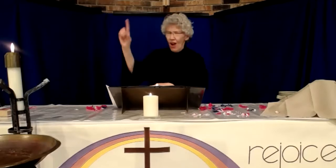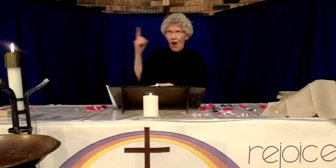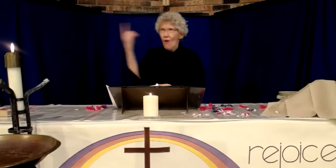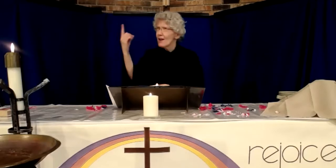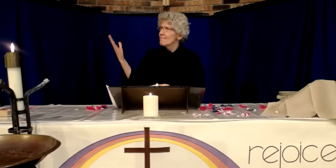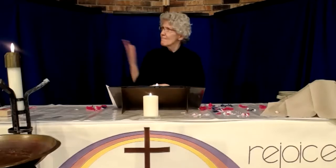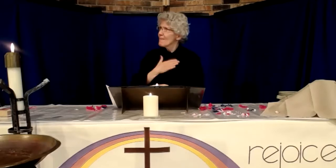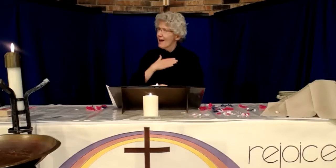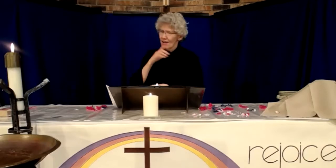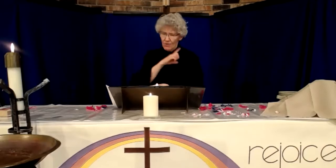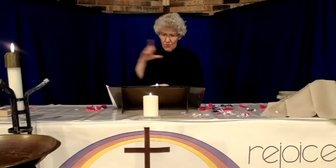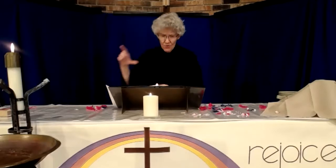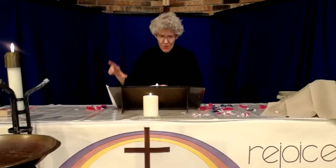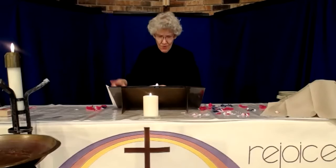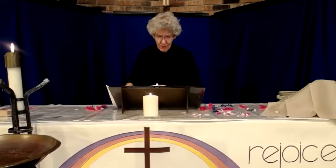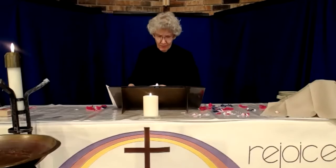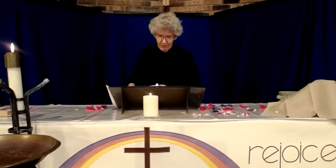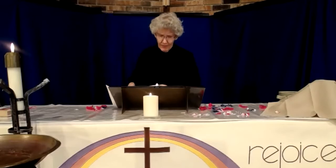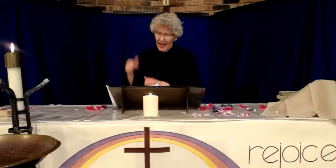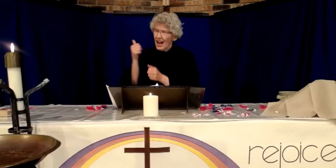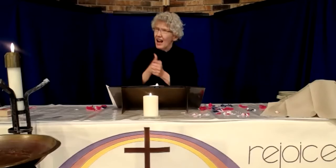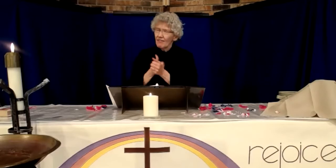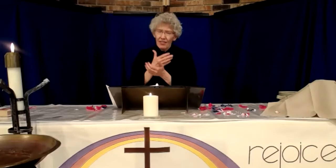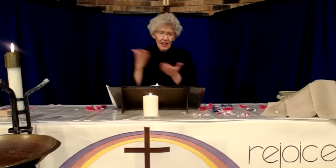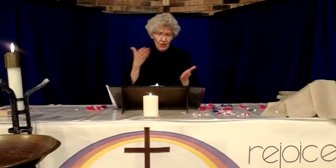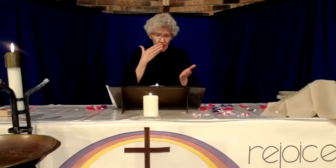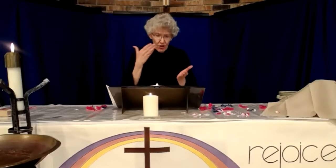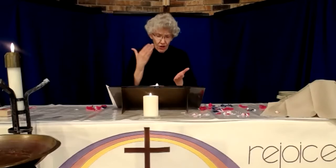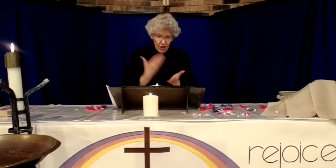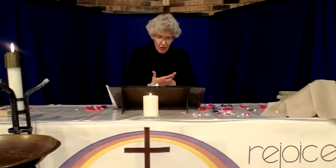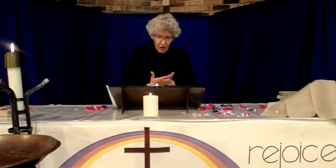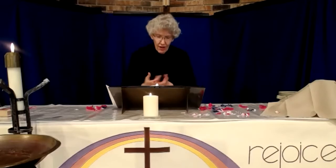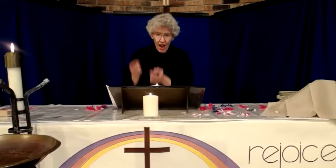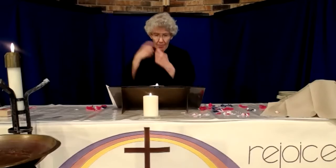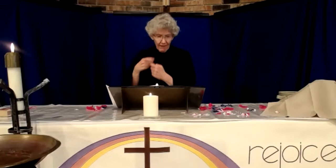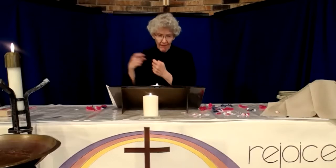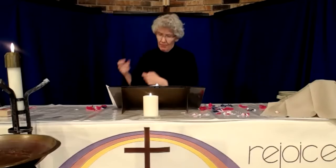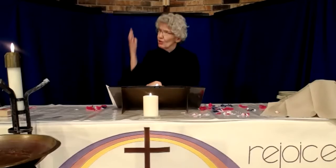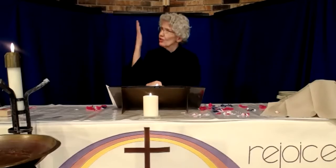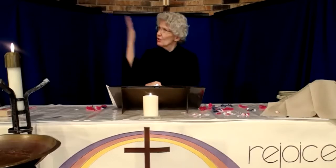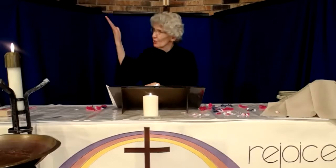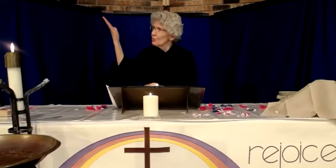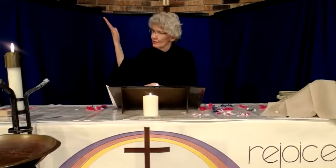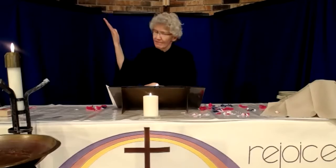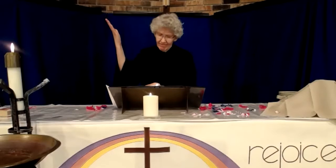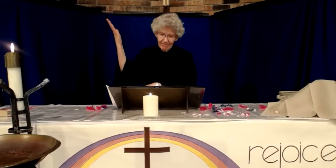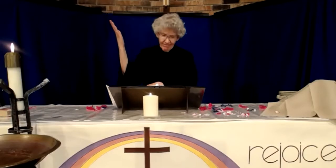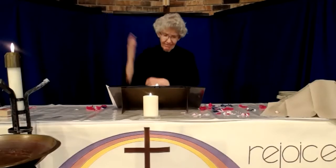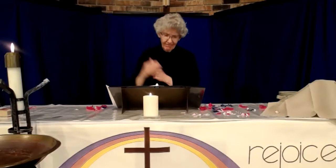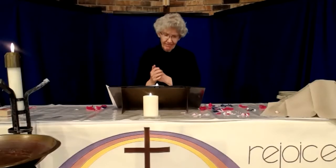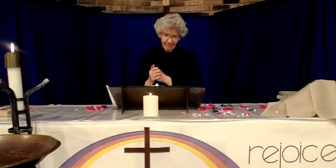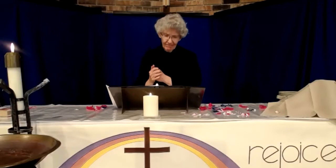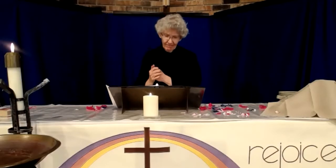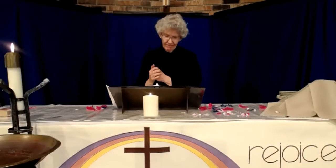And I have said, only you are my Lord. Every good thing I have is a gift from